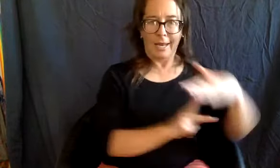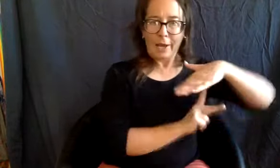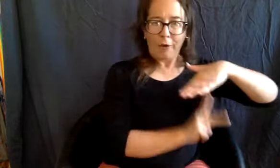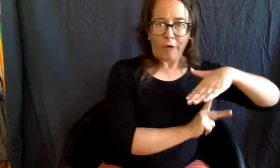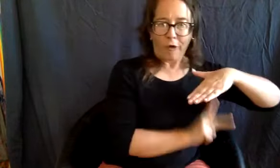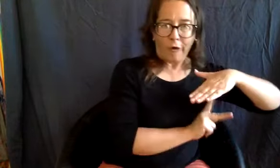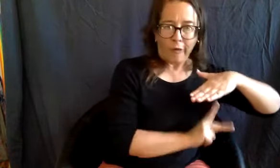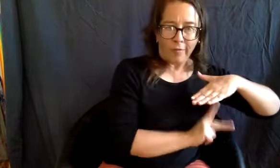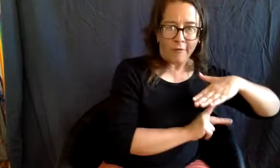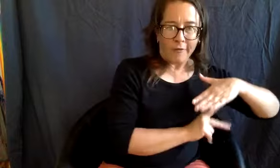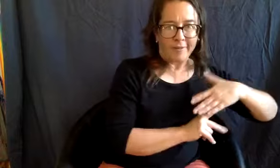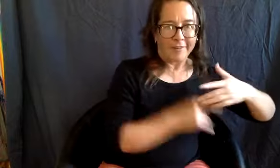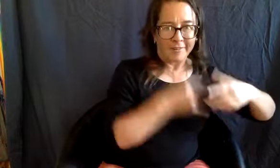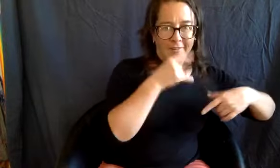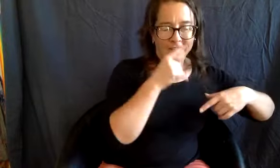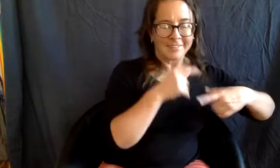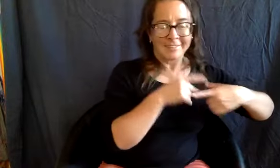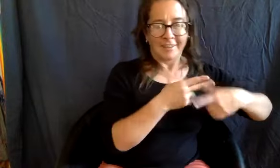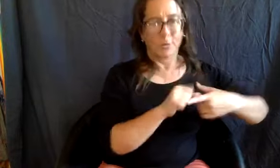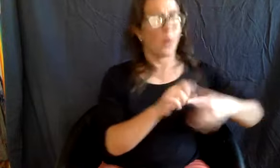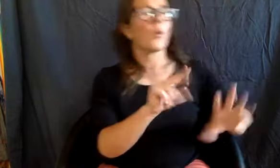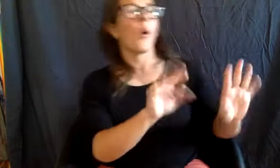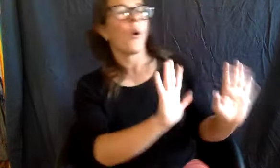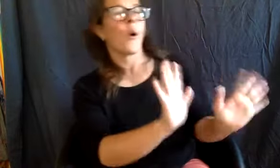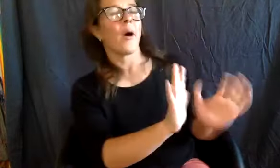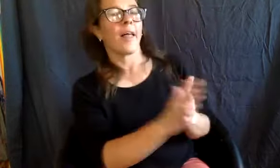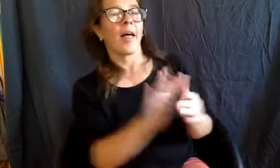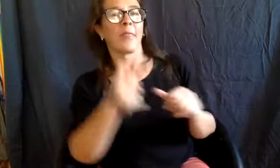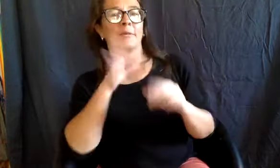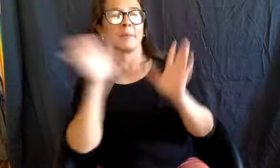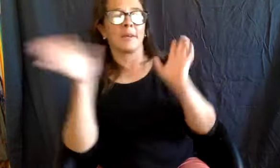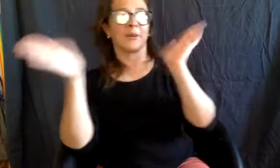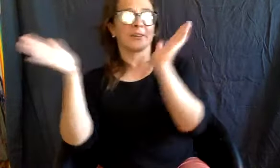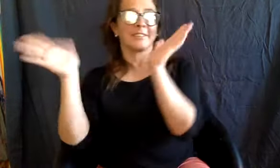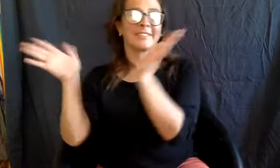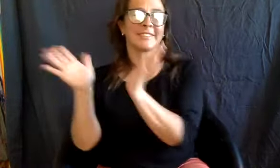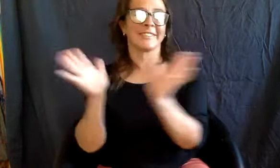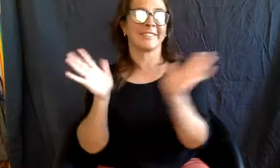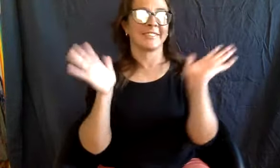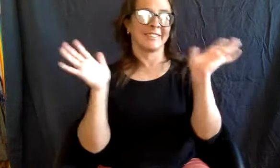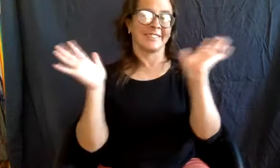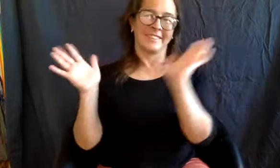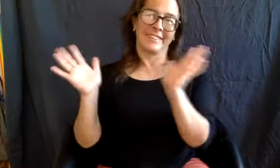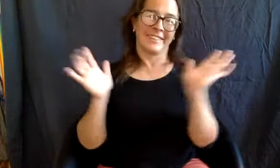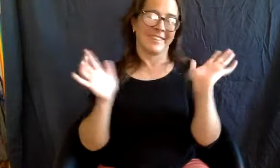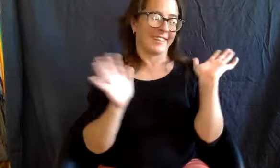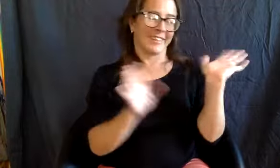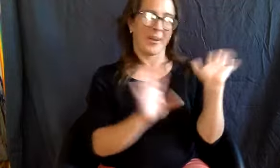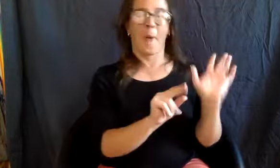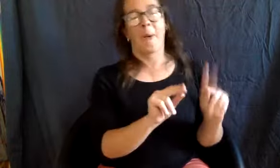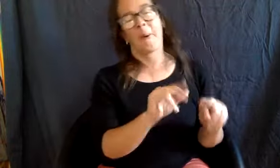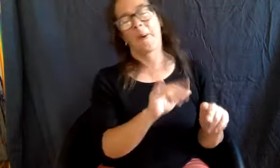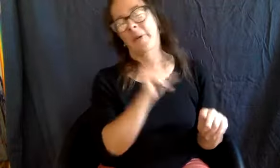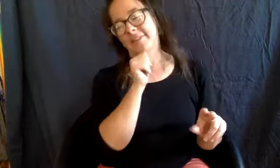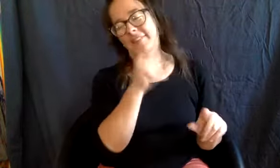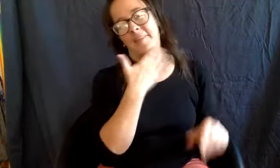to go to continuation high school. This was like a huge insult to me, because I am like, this is not working for me. And